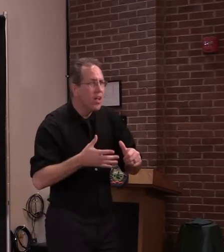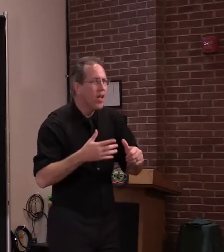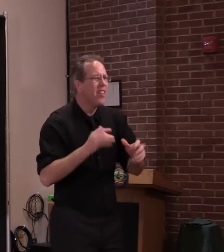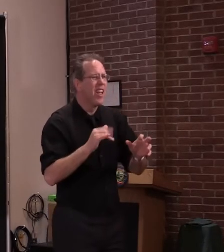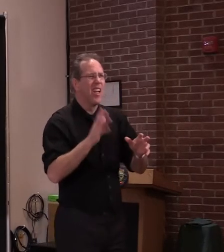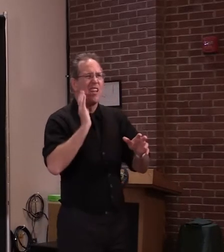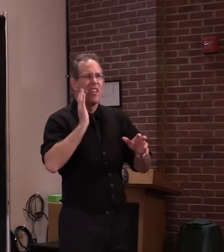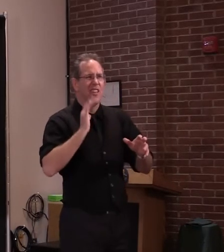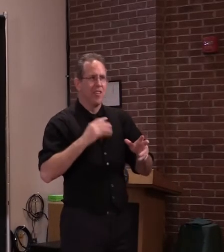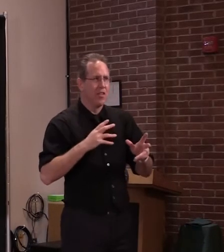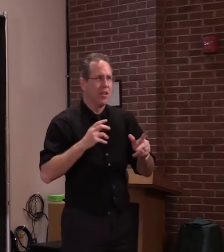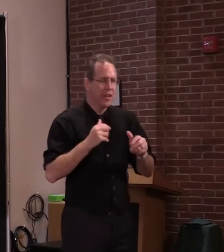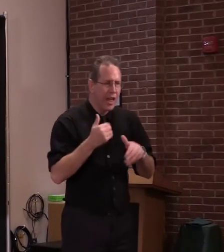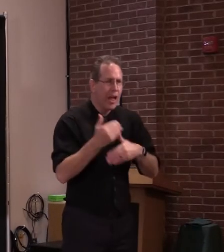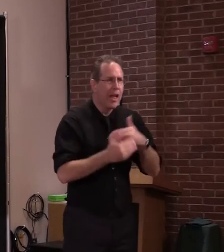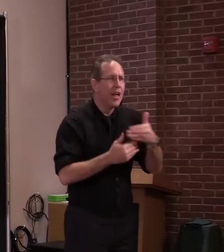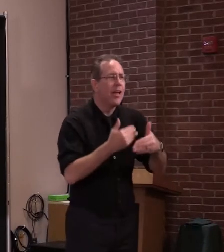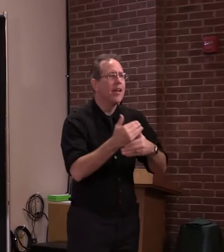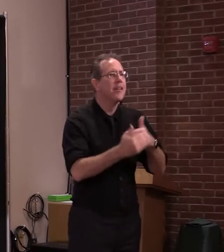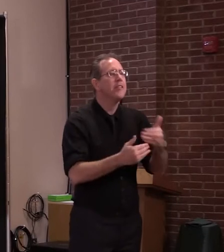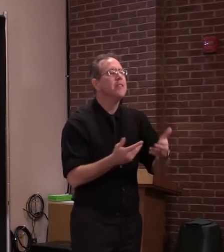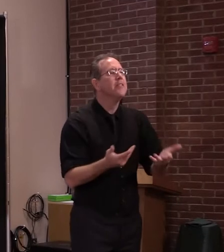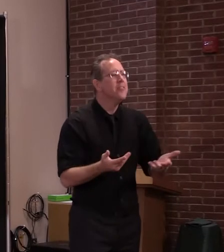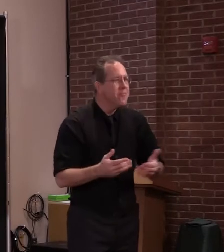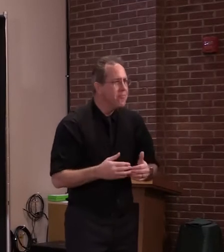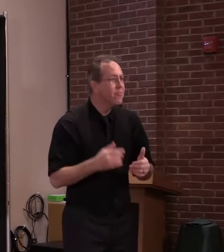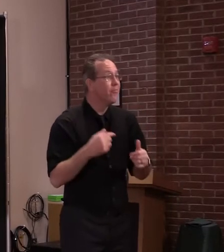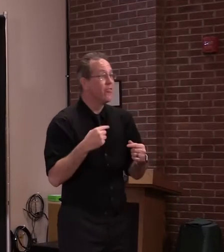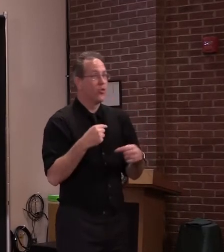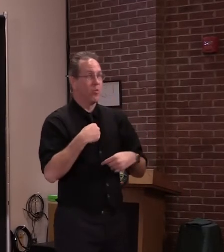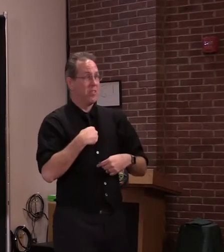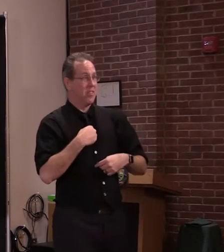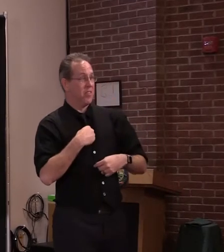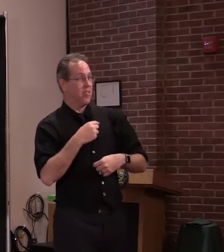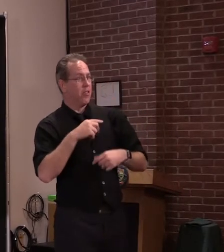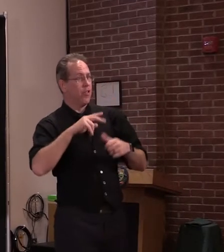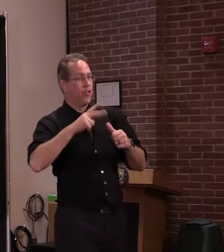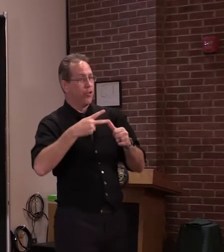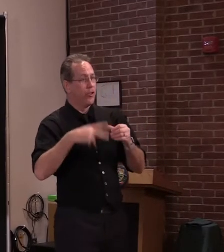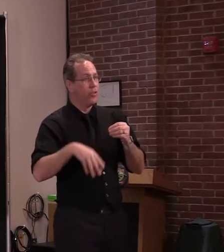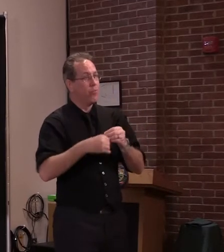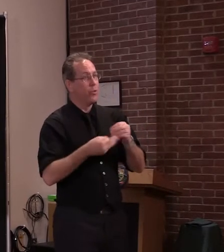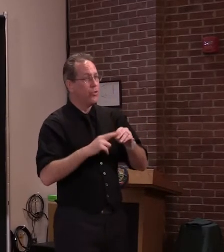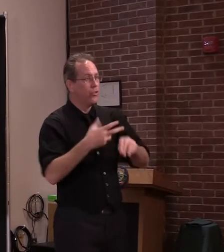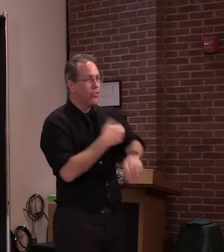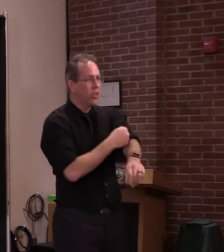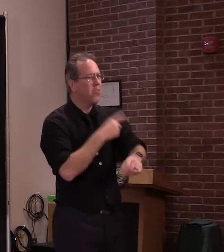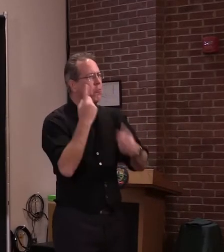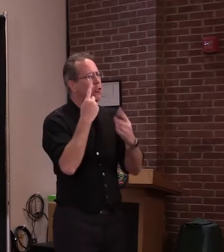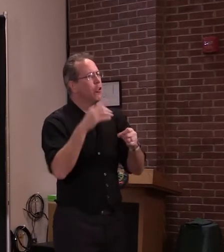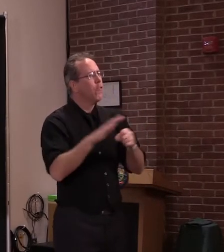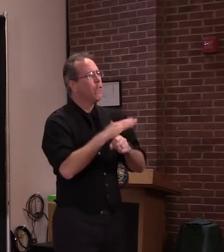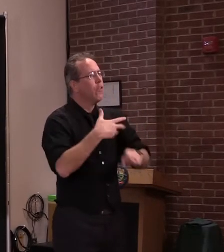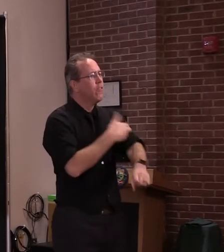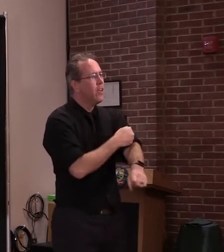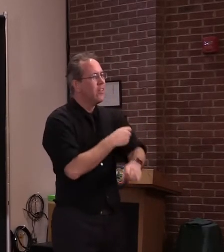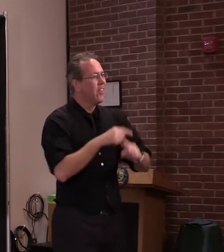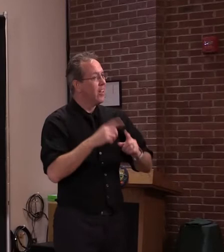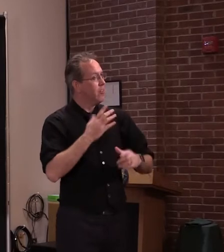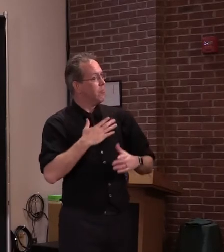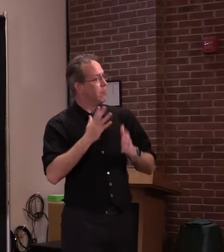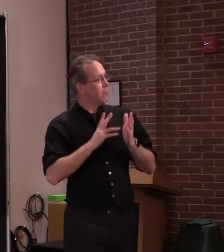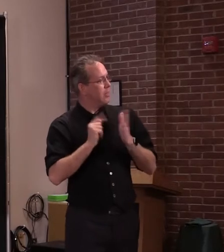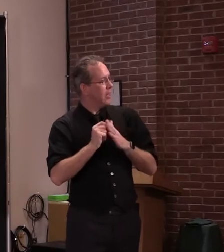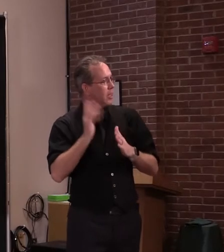mean literally fully vaccinated, but that term has been fully vaccinated was two doses of Moderna,